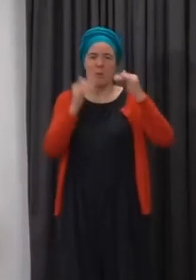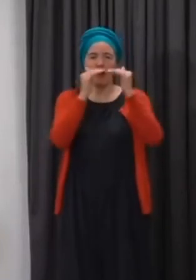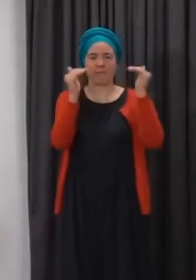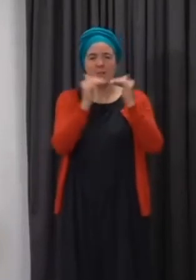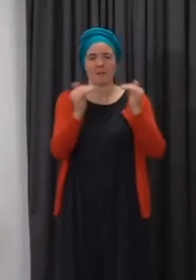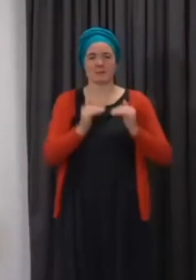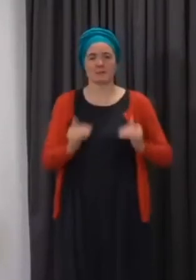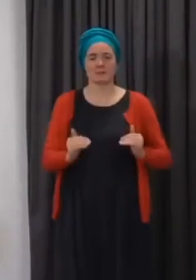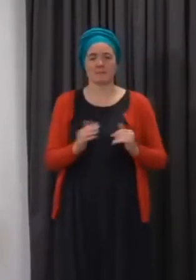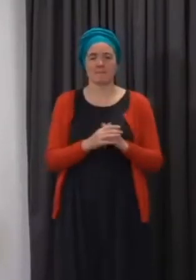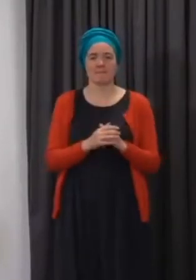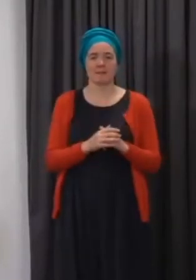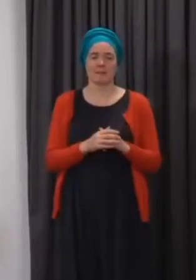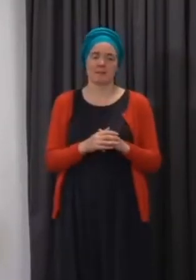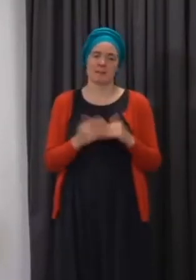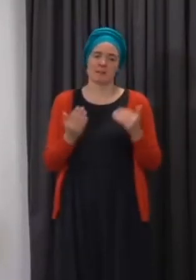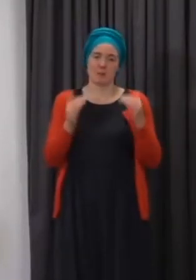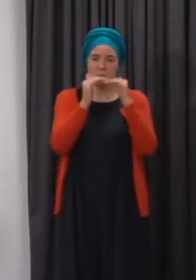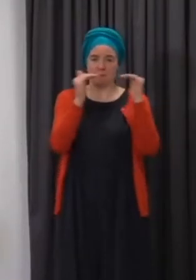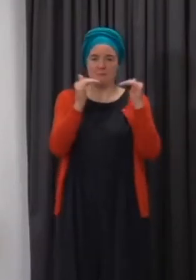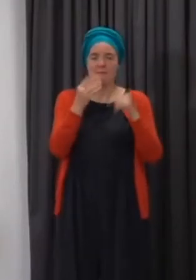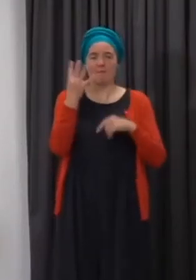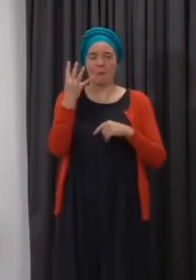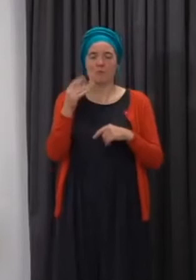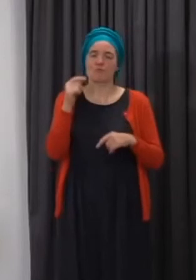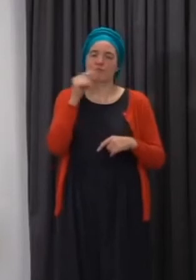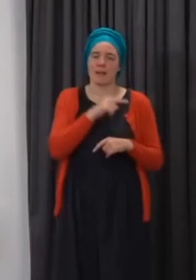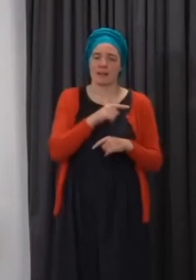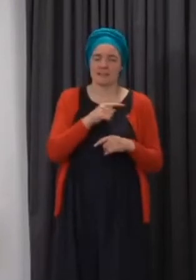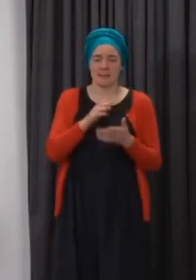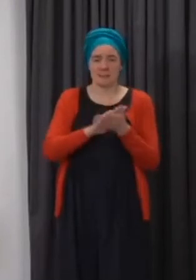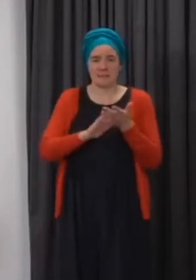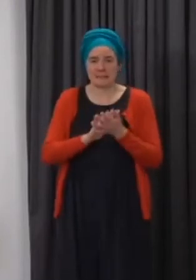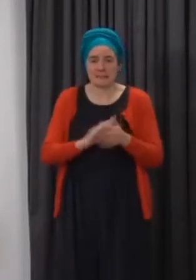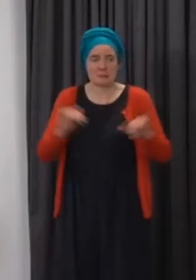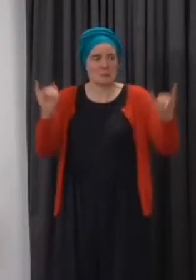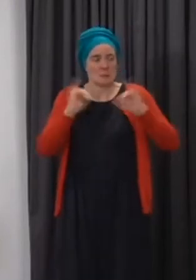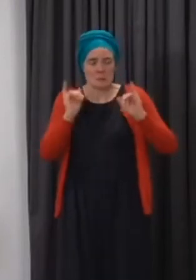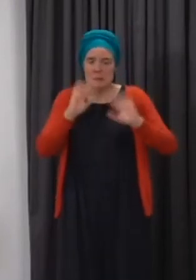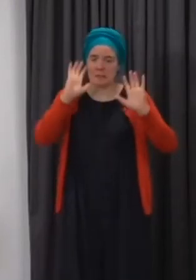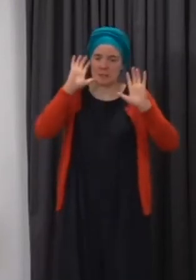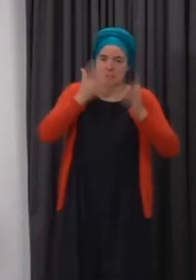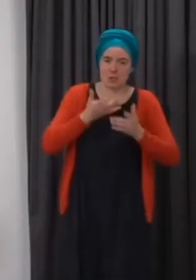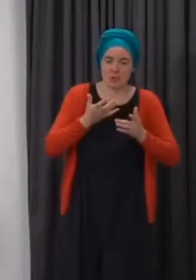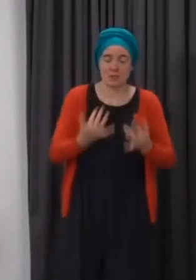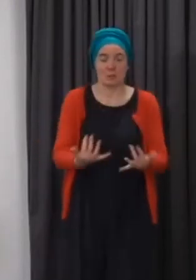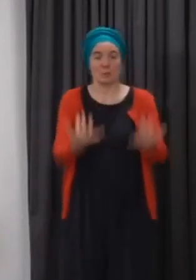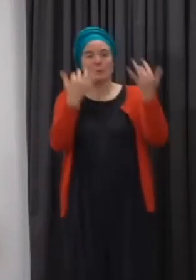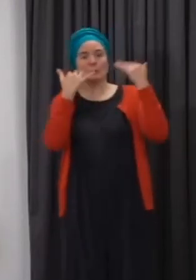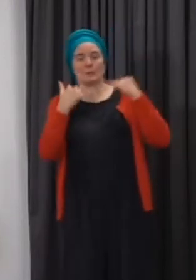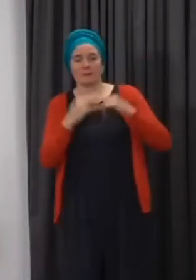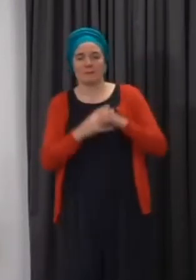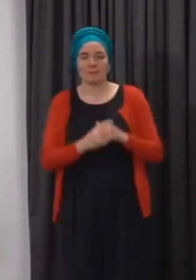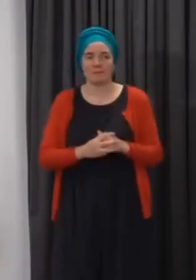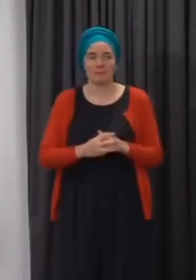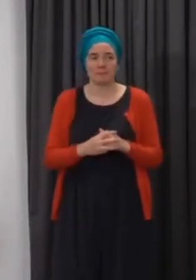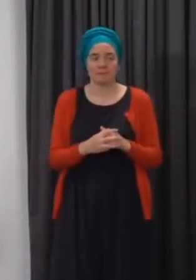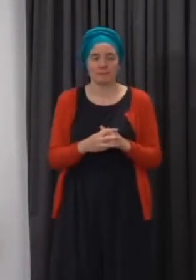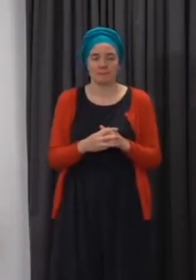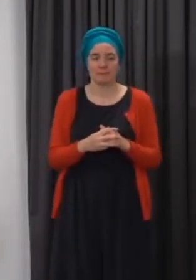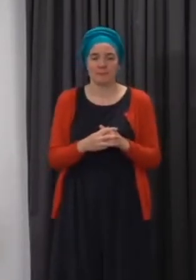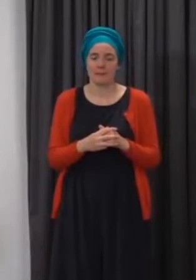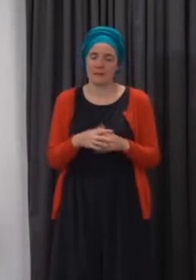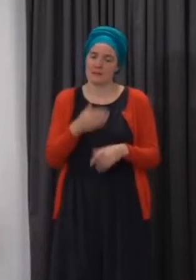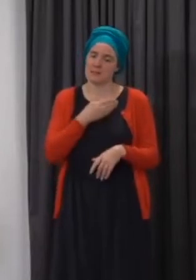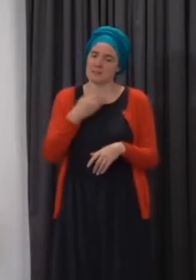available. Level 4, red, represents the most significant concerns about pressures and demands on our system. We had